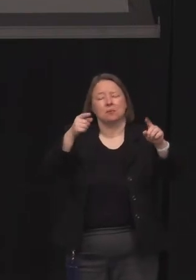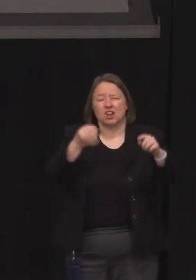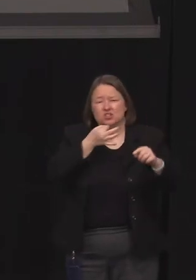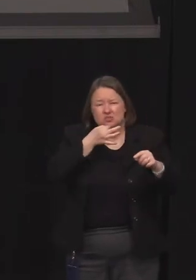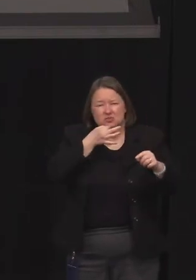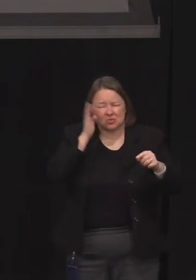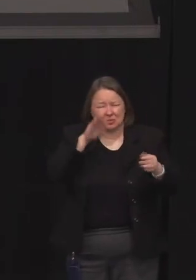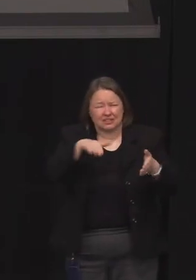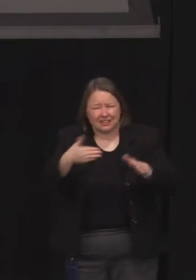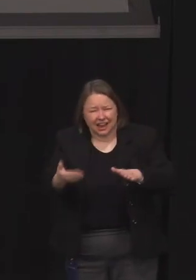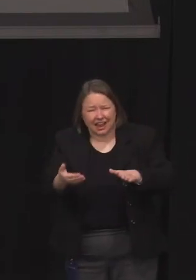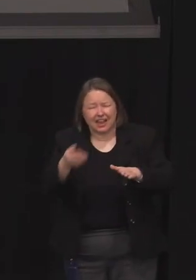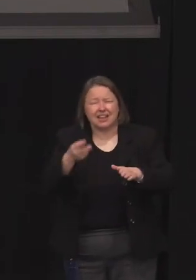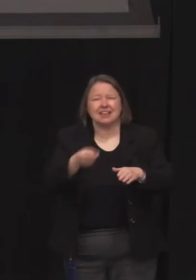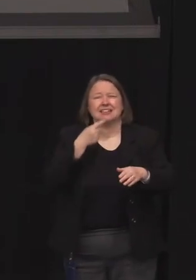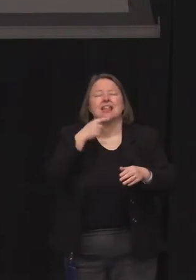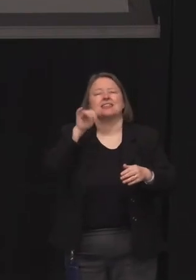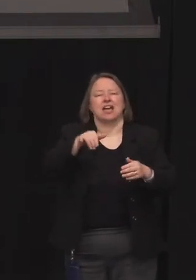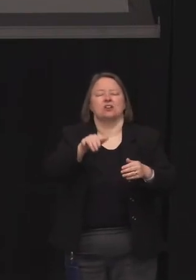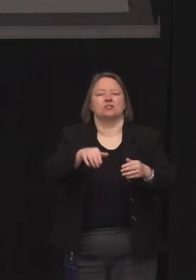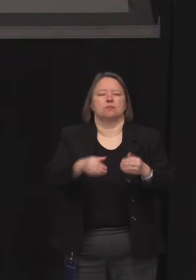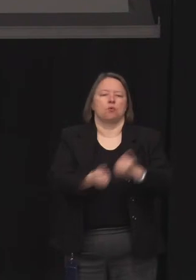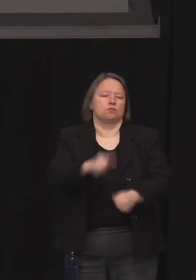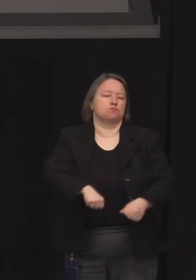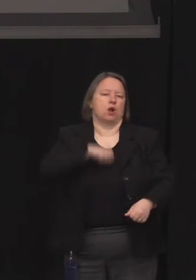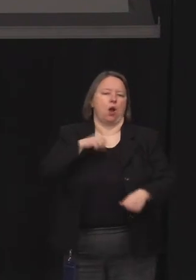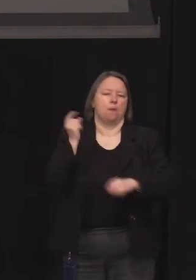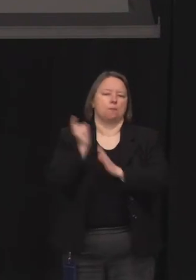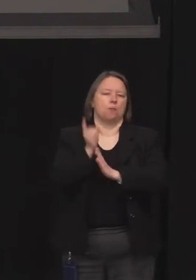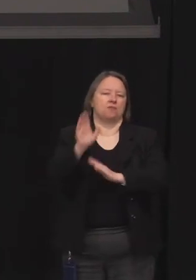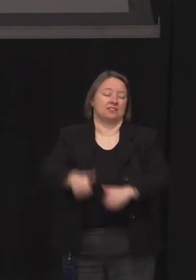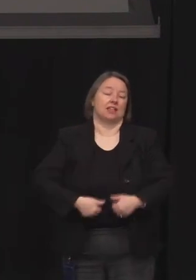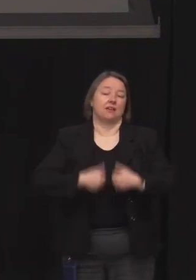deathbed, he counted this as one of the proudest moments of his life.